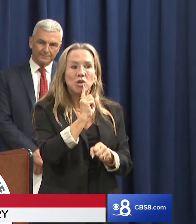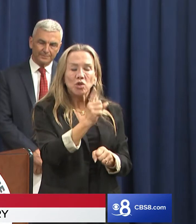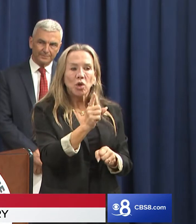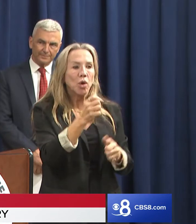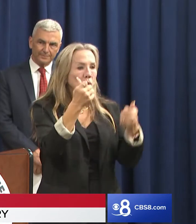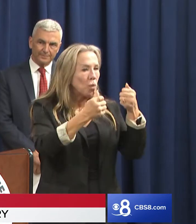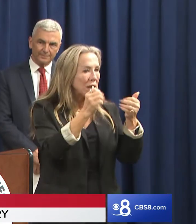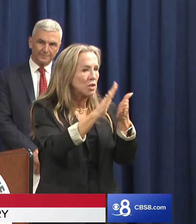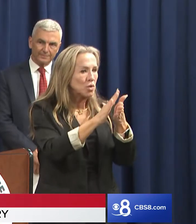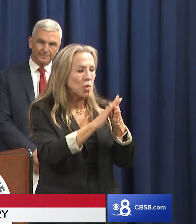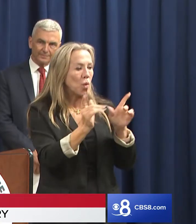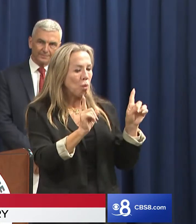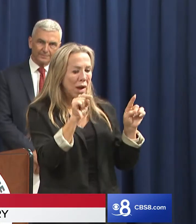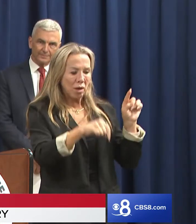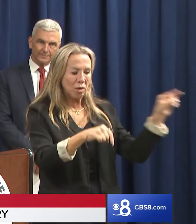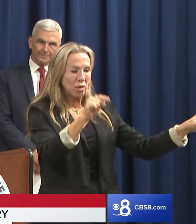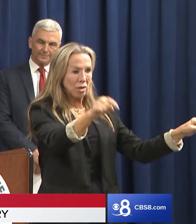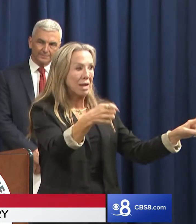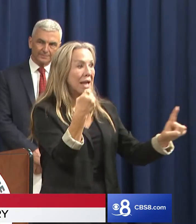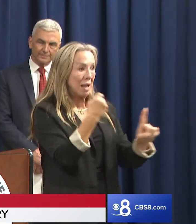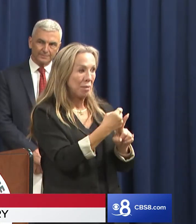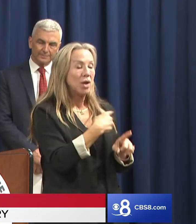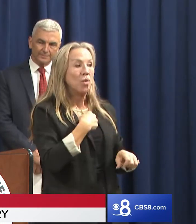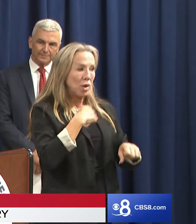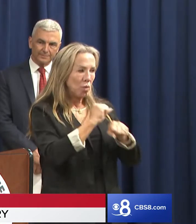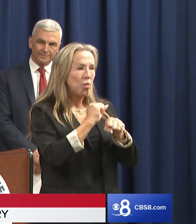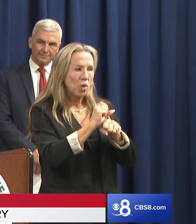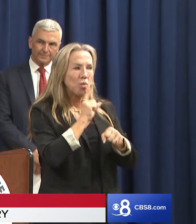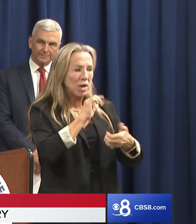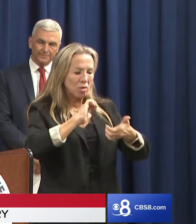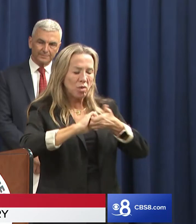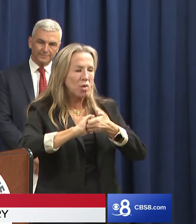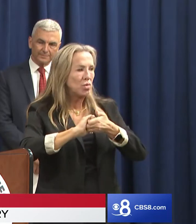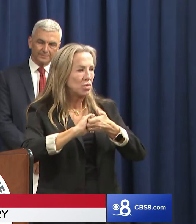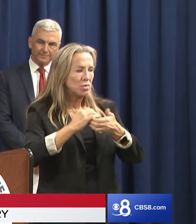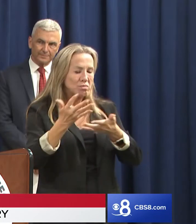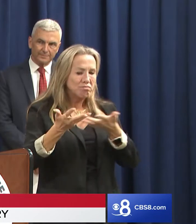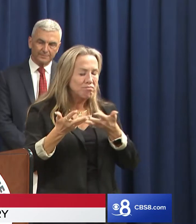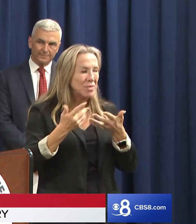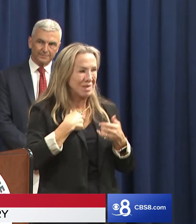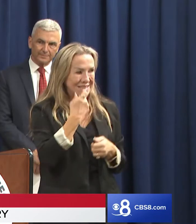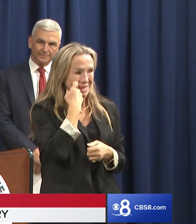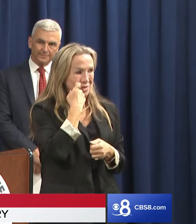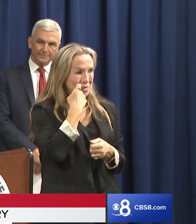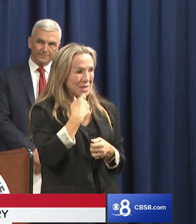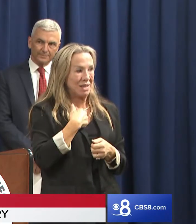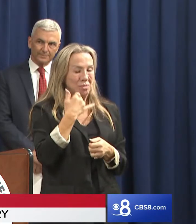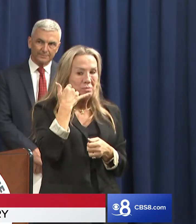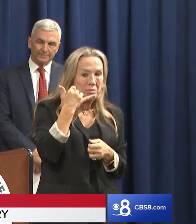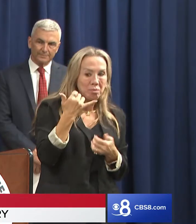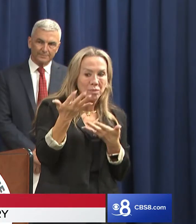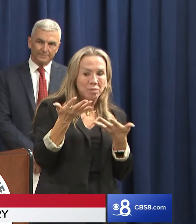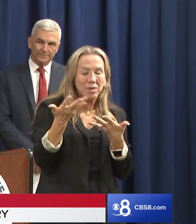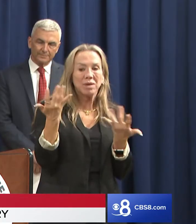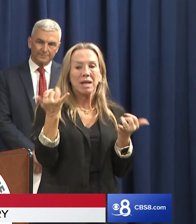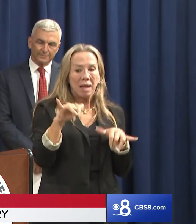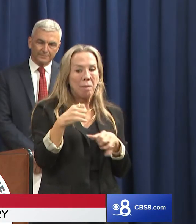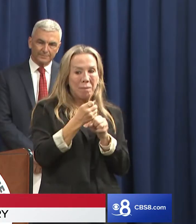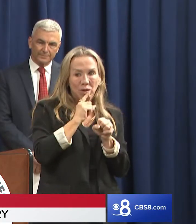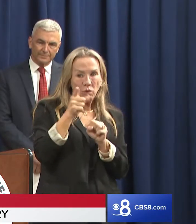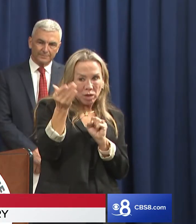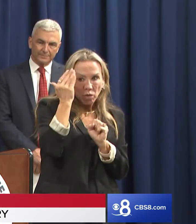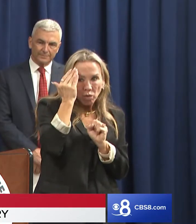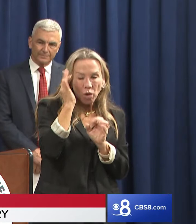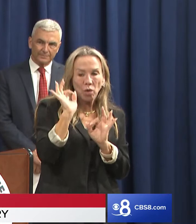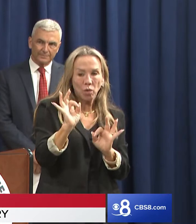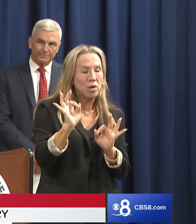are the school districts that were impacted. And so we're working really closely with them. We just got off a call right now to make sure that they were aware.